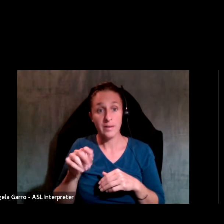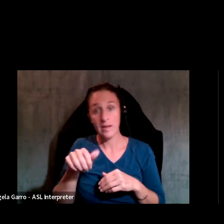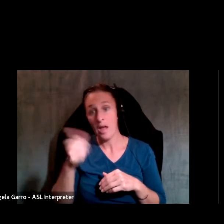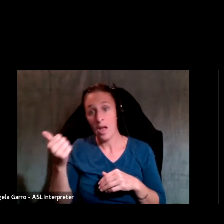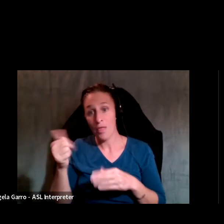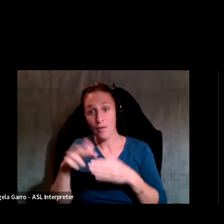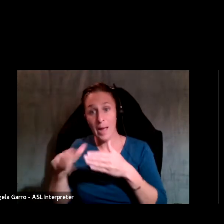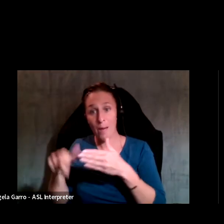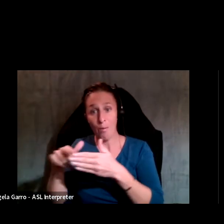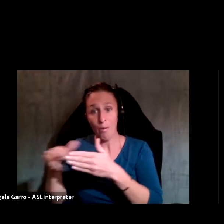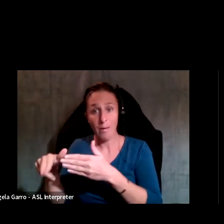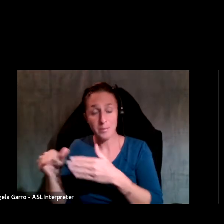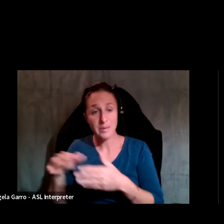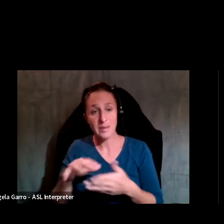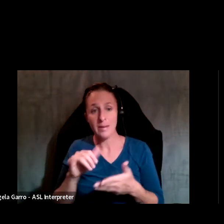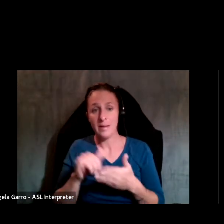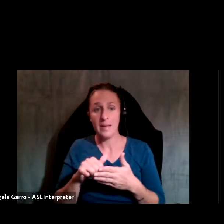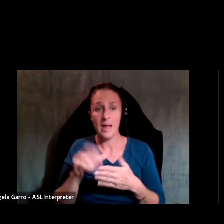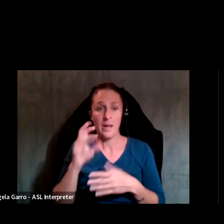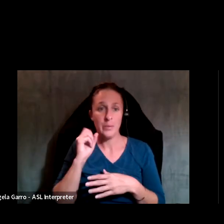outcomes, and that was sort of